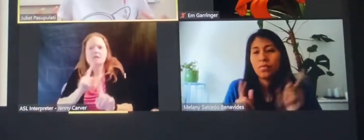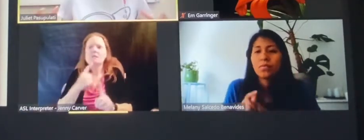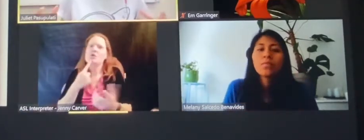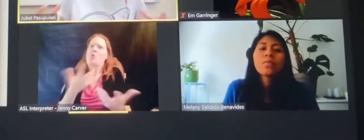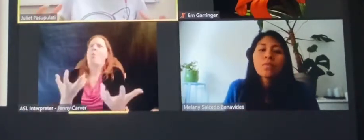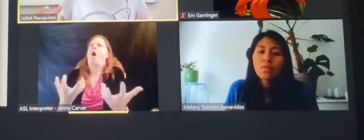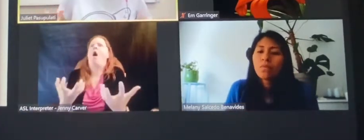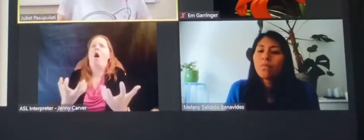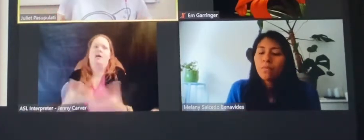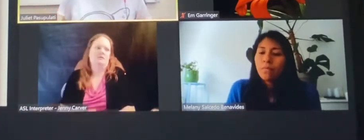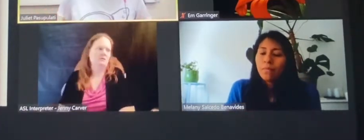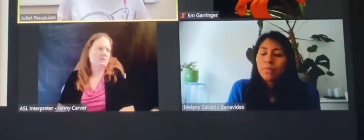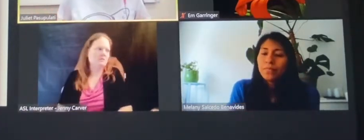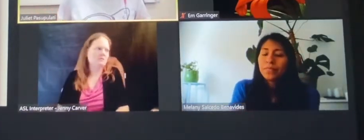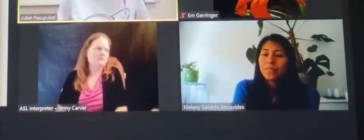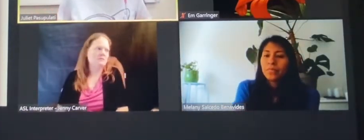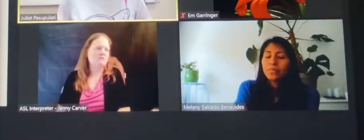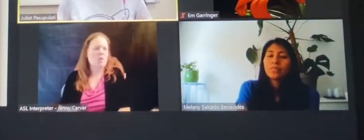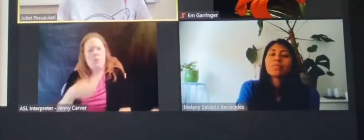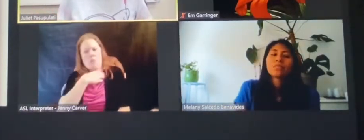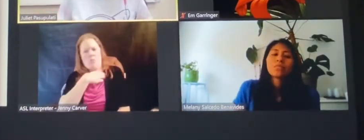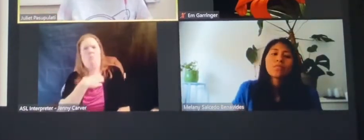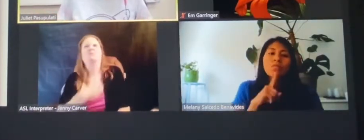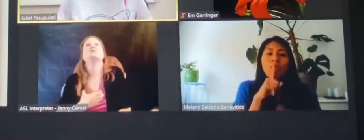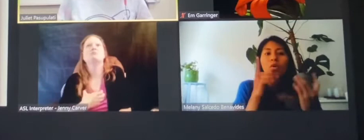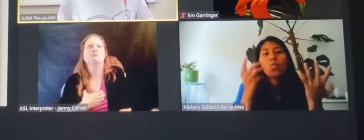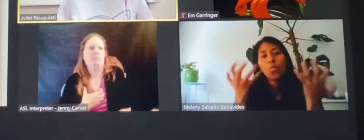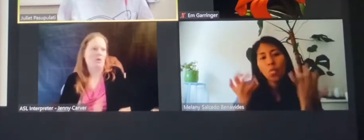want. Okay, there's the difference.